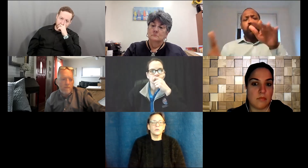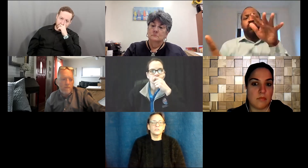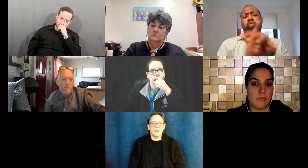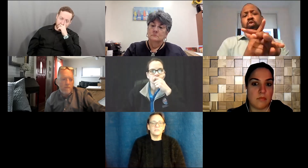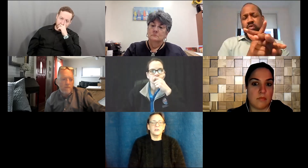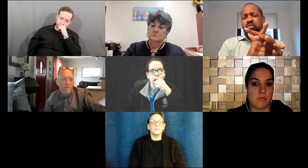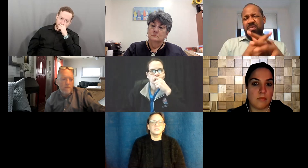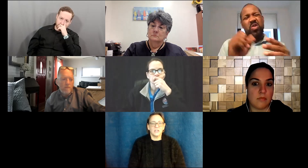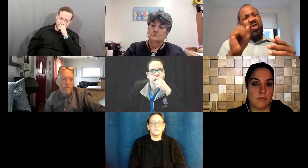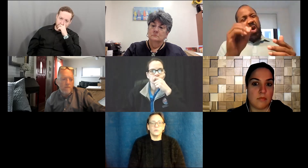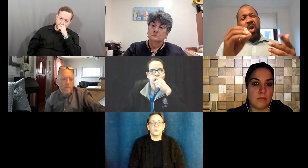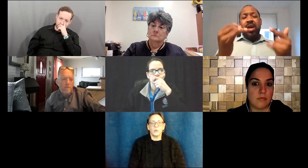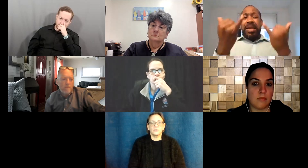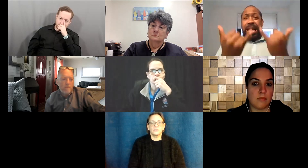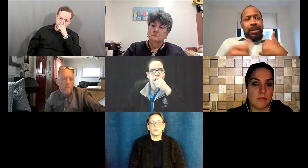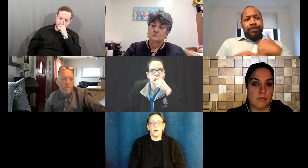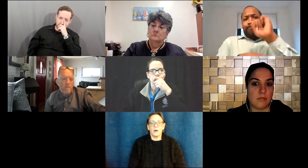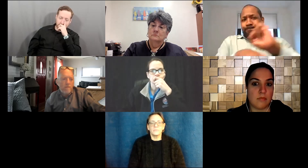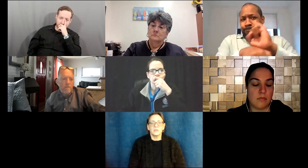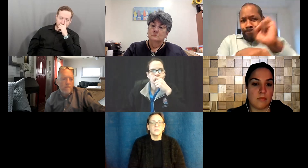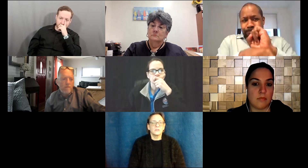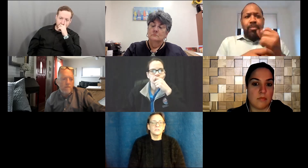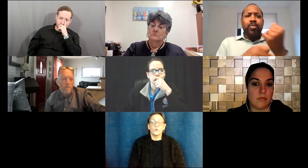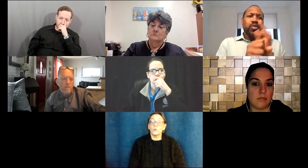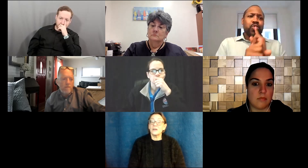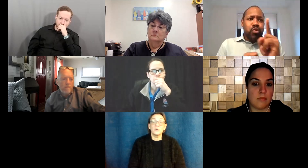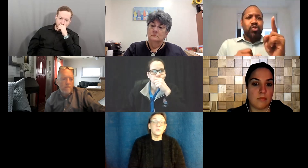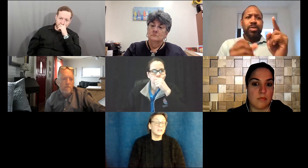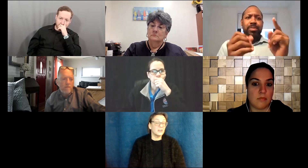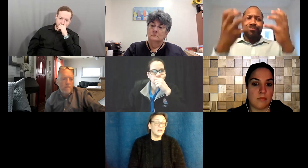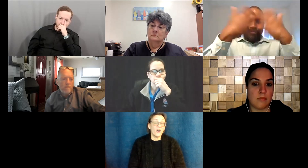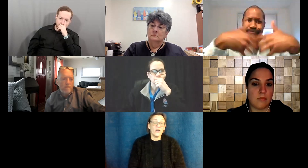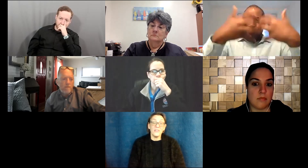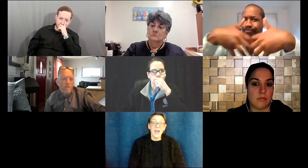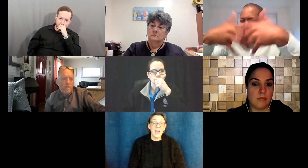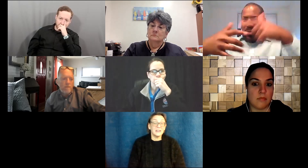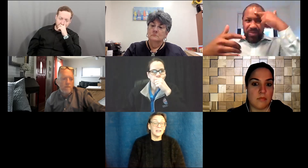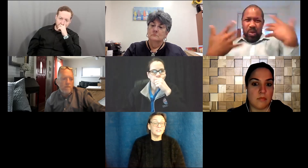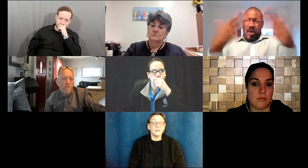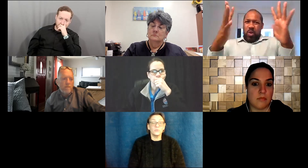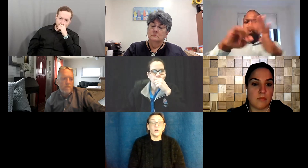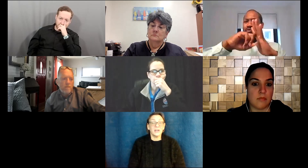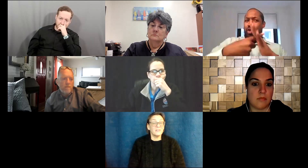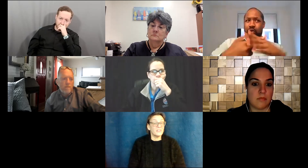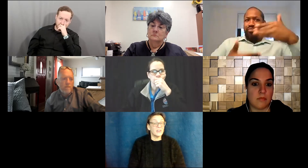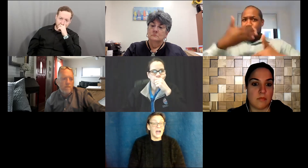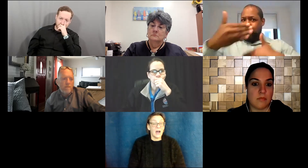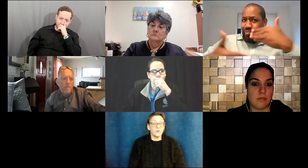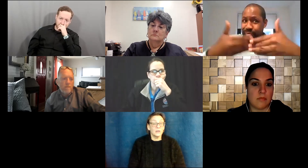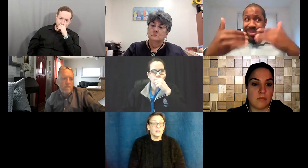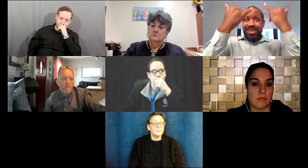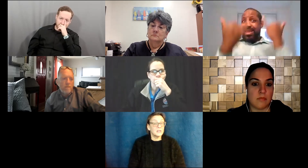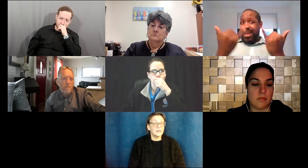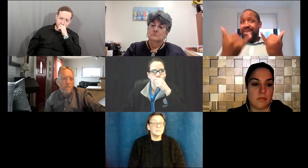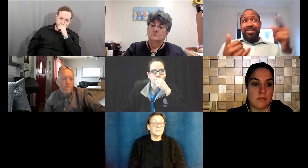they will try to figure out the schedule for when you should come. So right now we're working very hard on that and trying to work everything